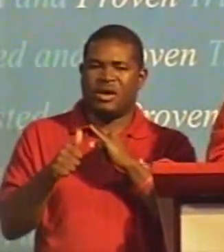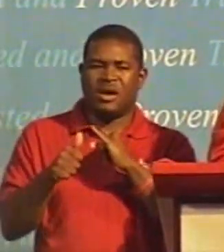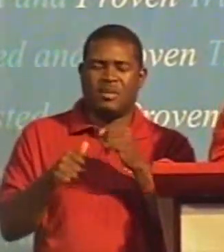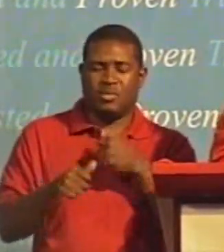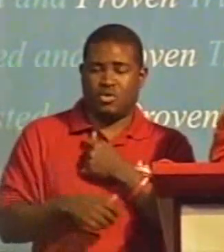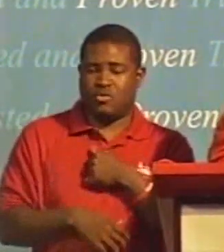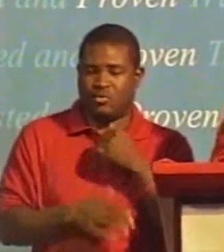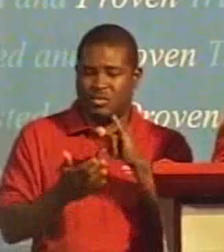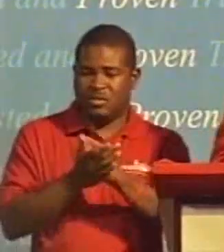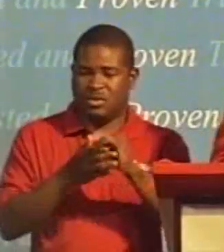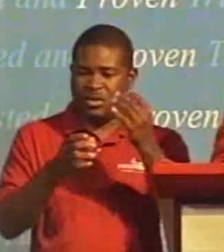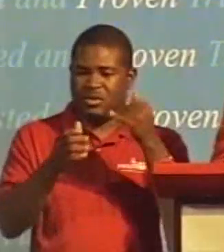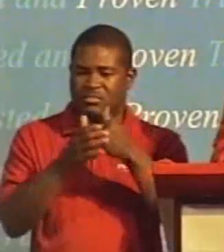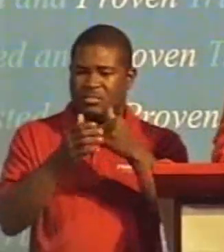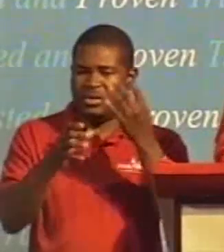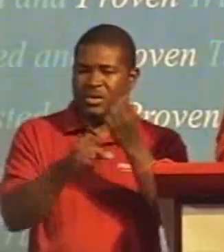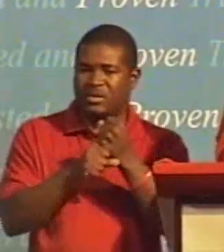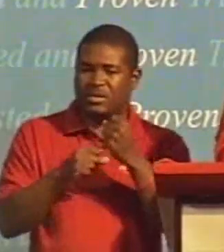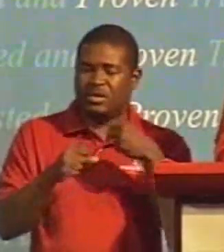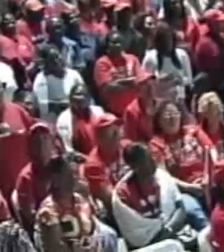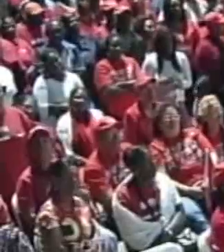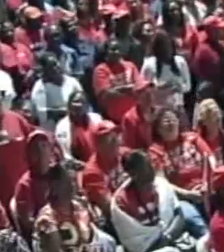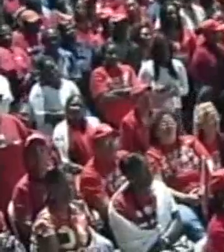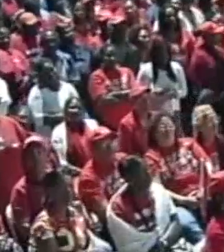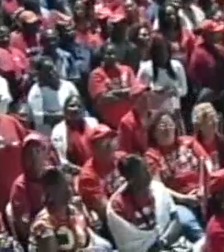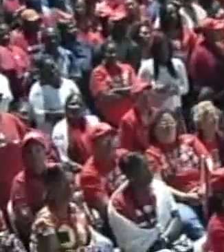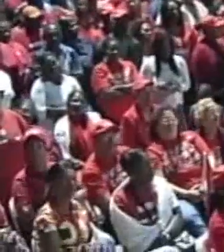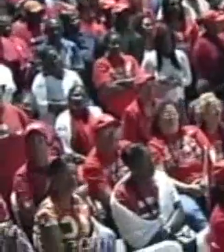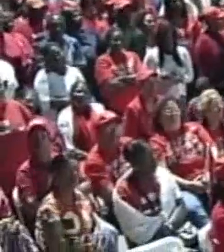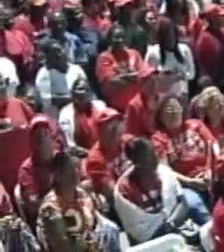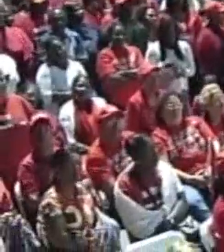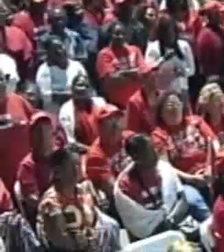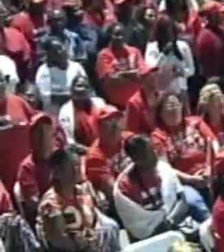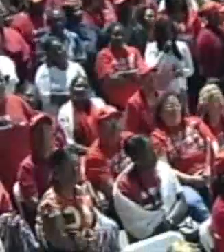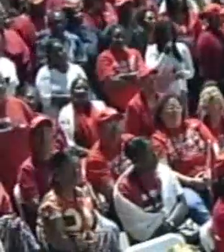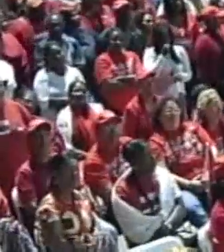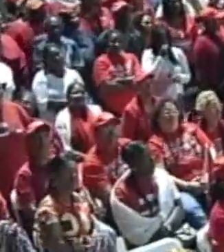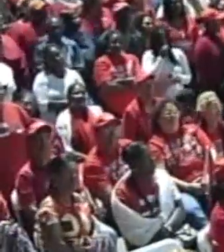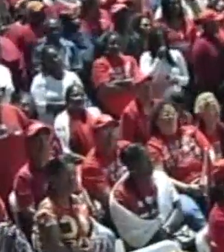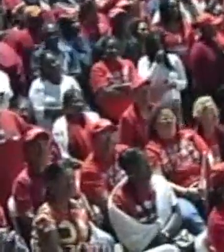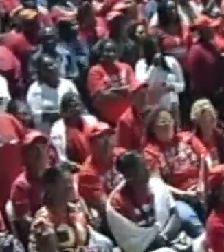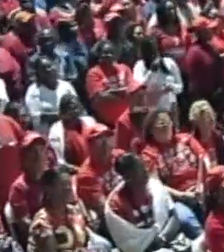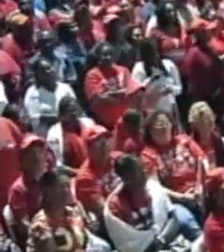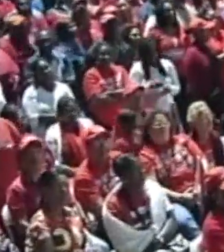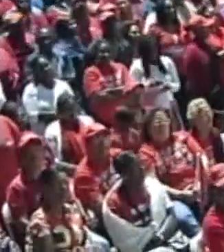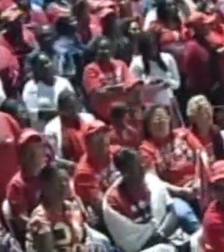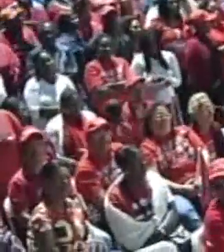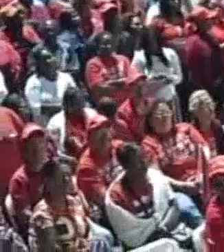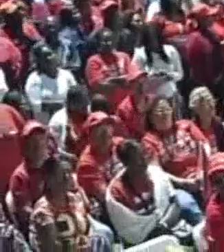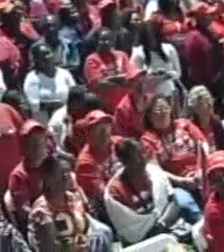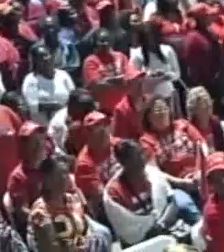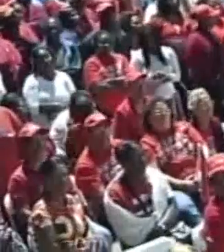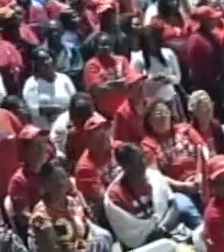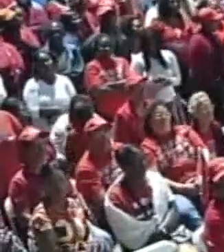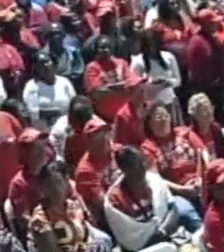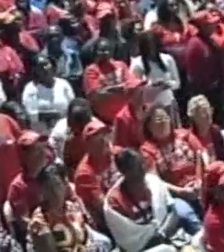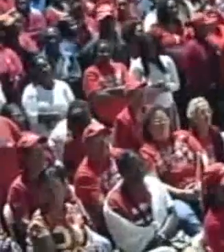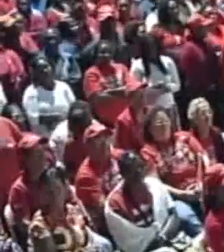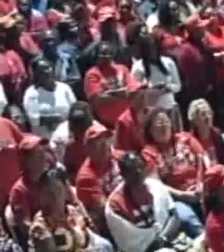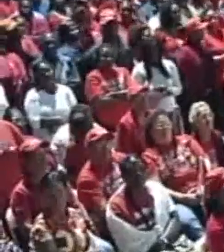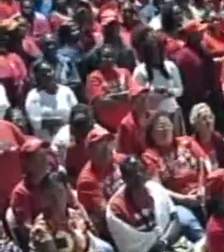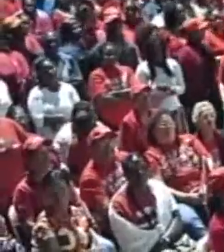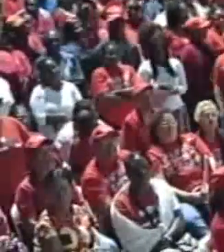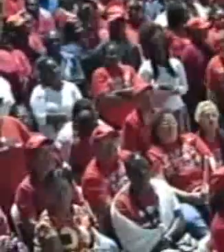long to do that which we intended to do at Monarchy Beach. The Monarchy Foreshore Redevelopment Project, which began